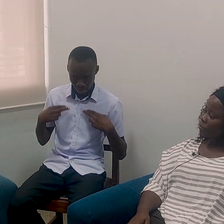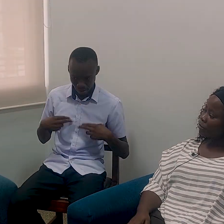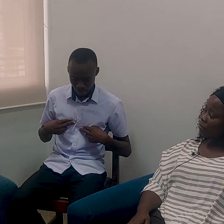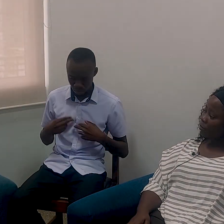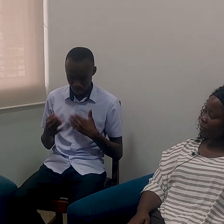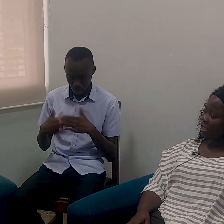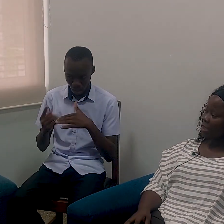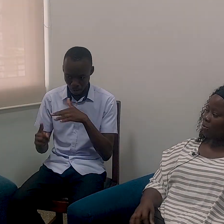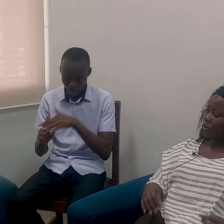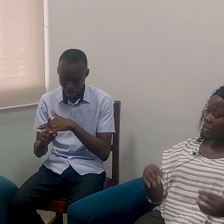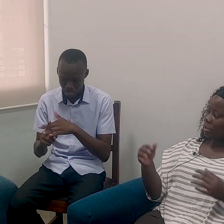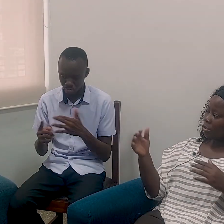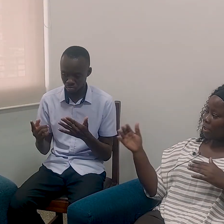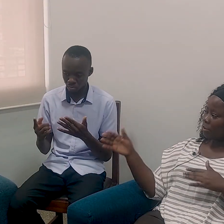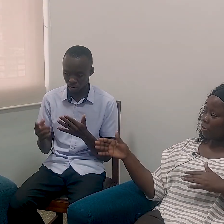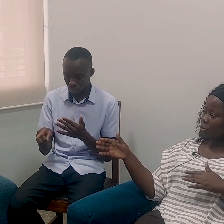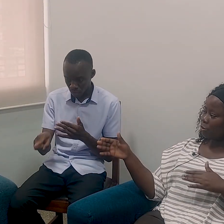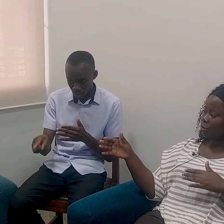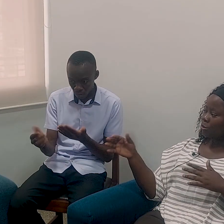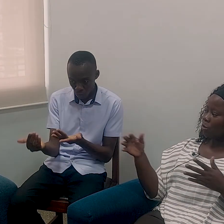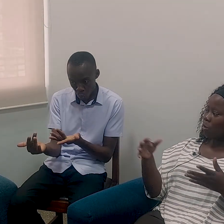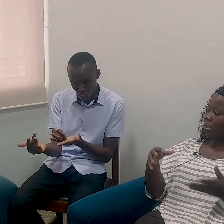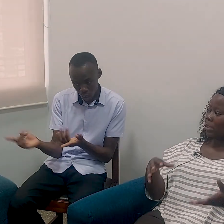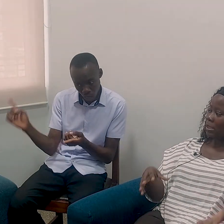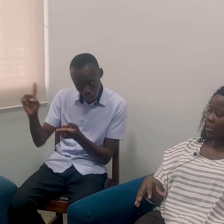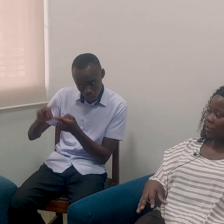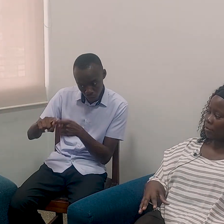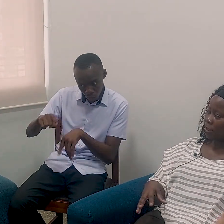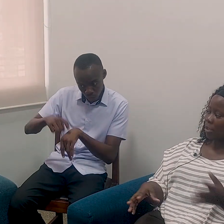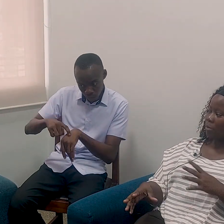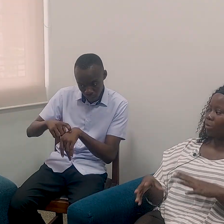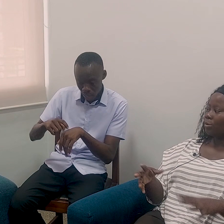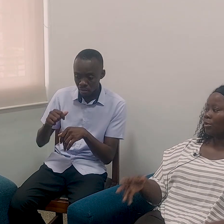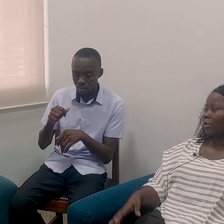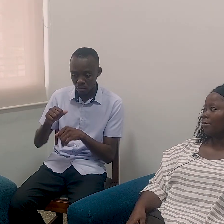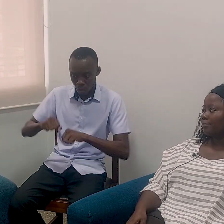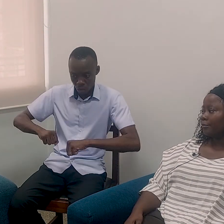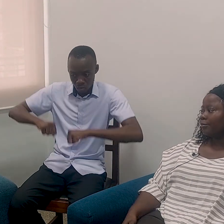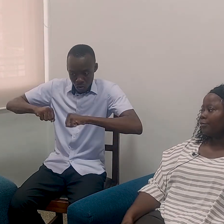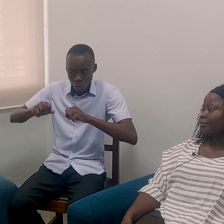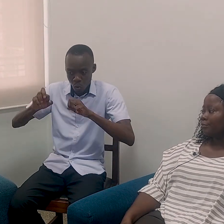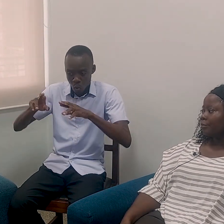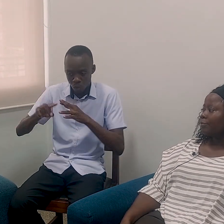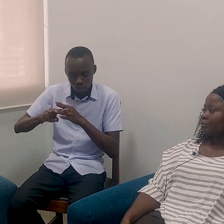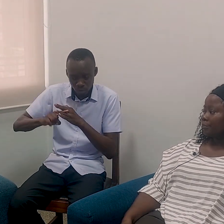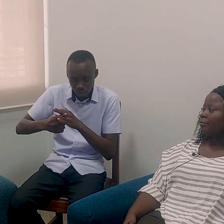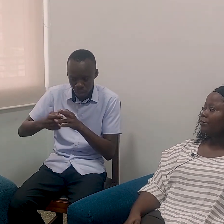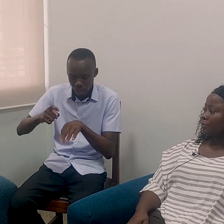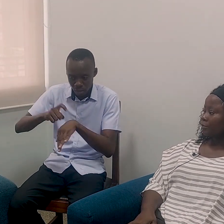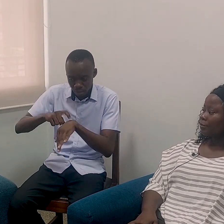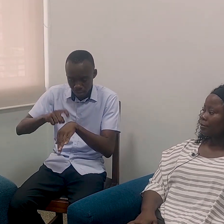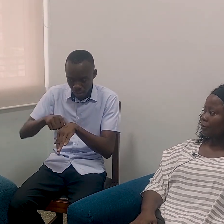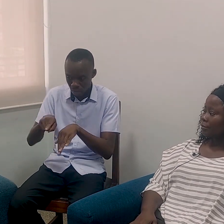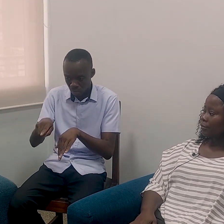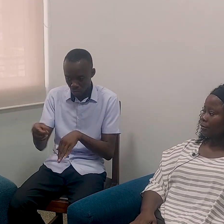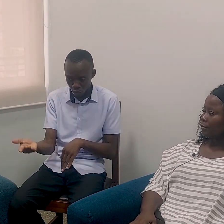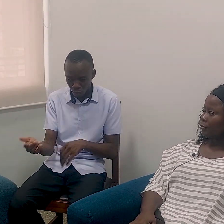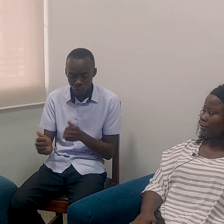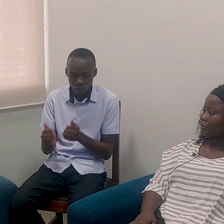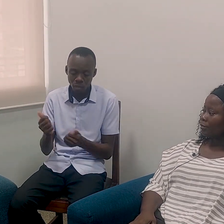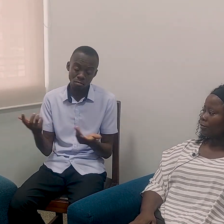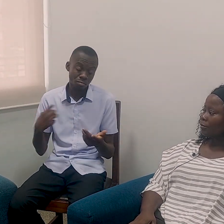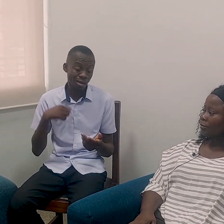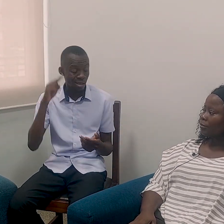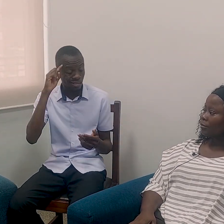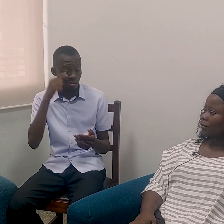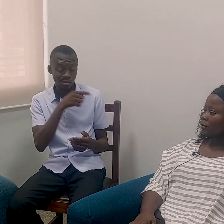childhood. Does it wait till adulthood or it starts from childhood? Yeah. Oh, I mean, and then I think she has hit the nail on the